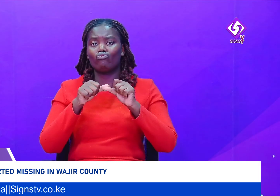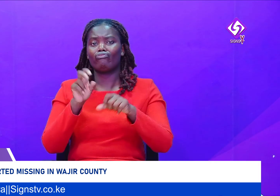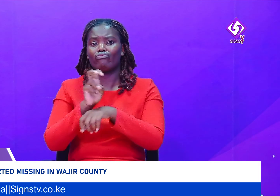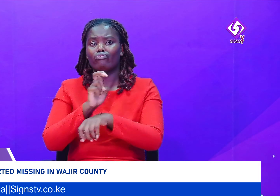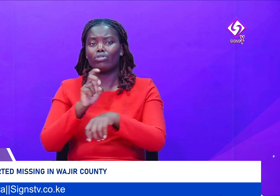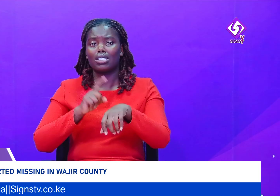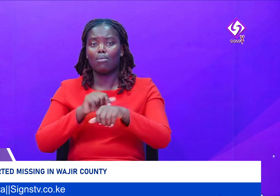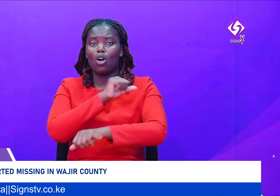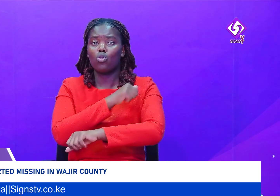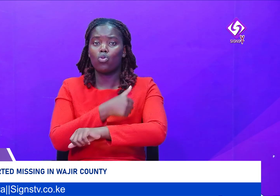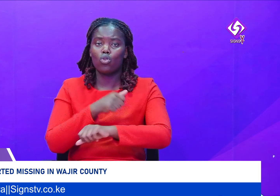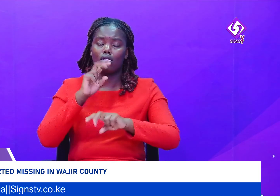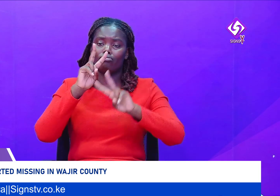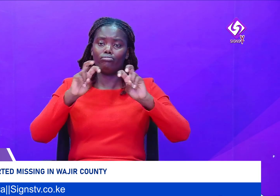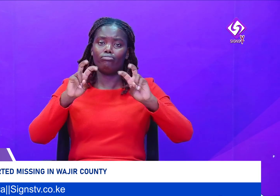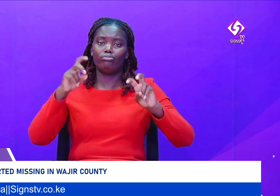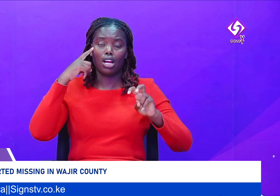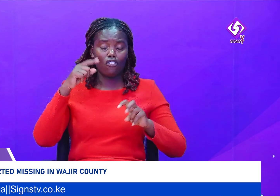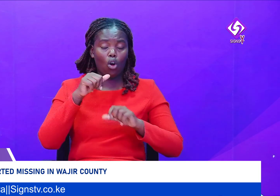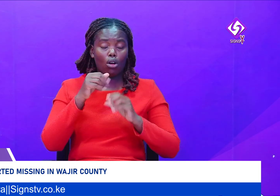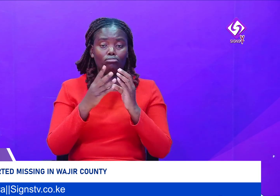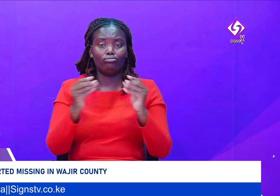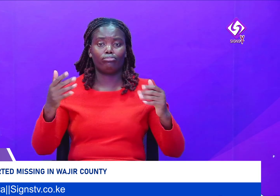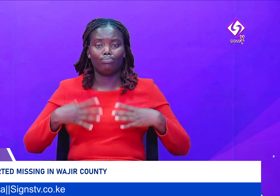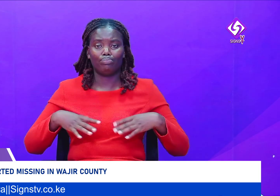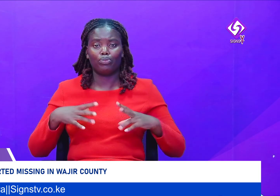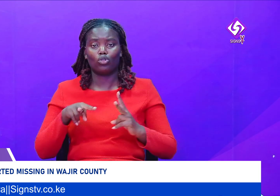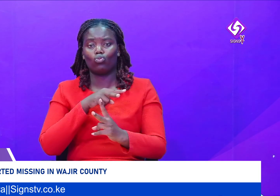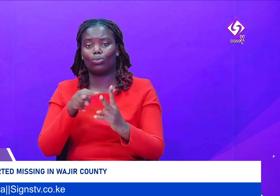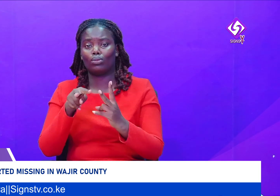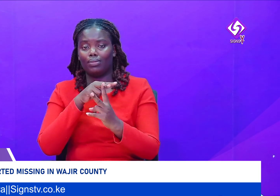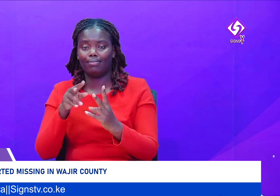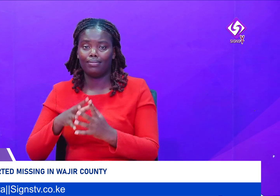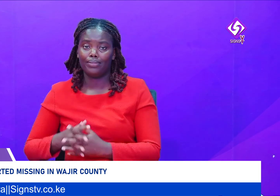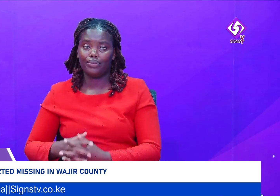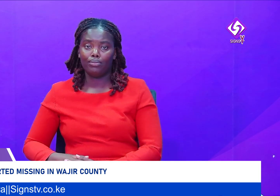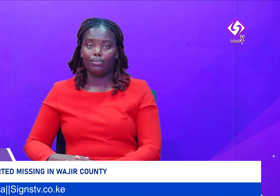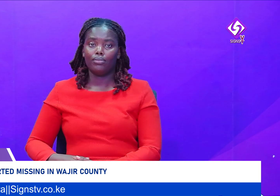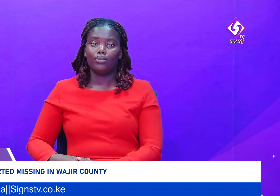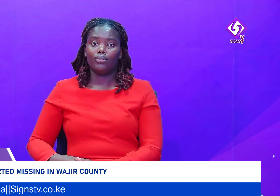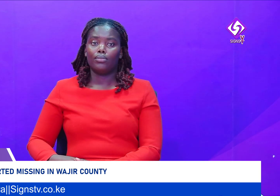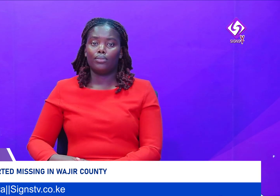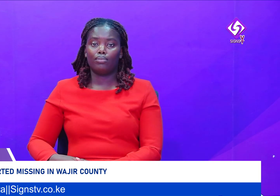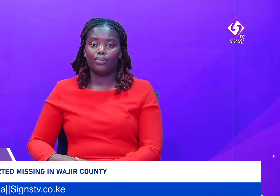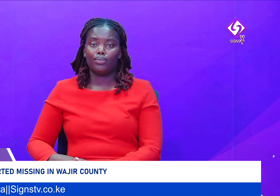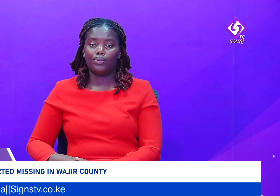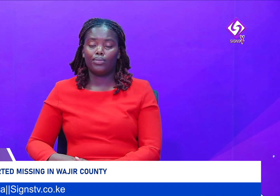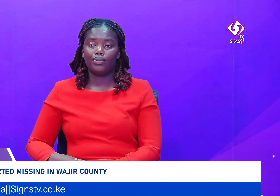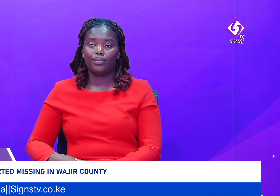Community leaders emphasized that the need for swift action to ensure safety for youth and called on residents to